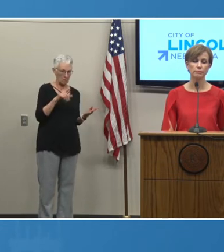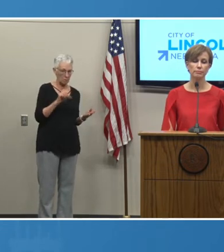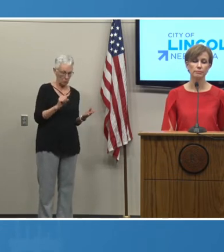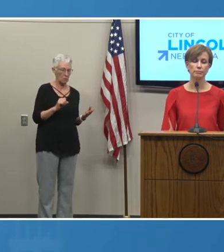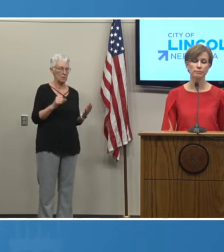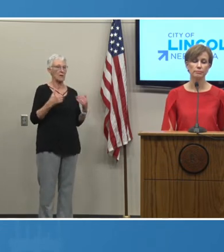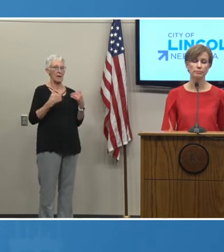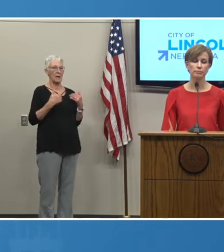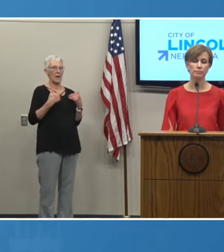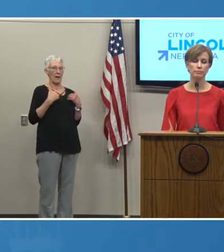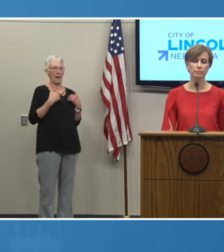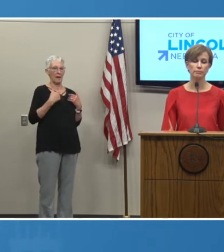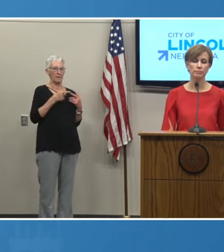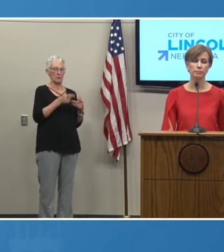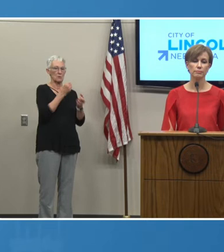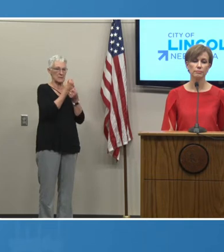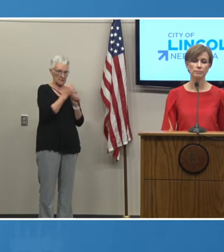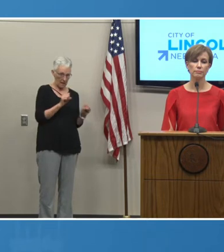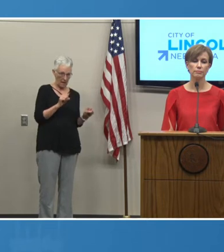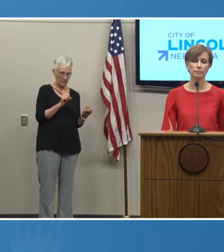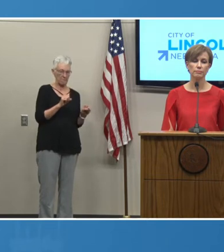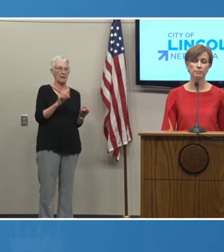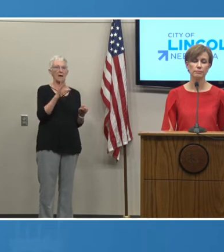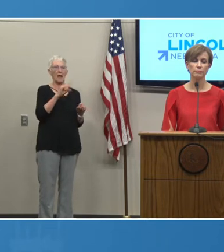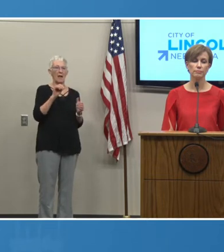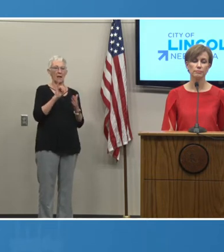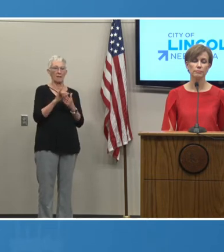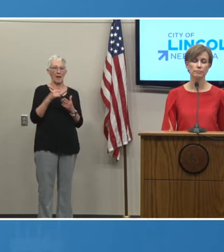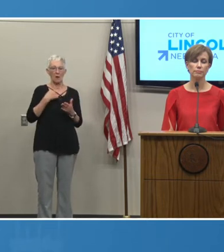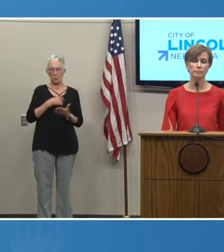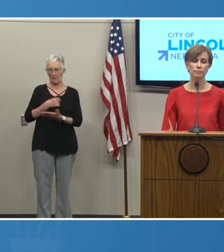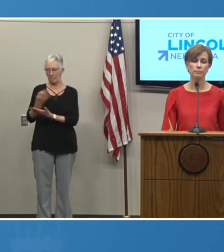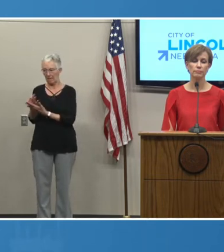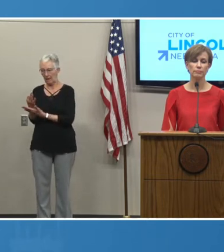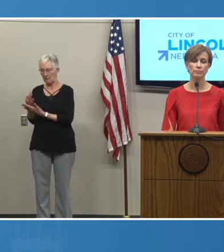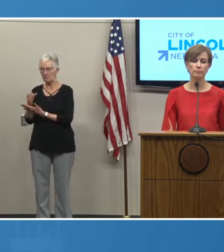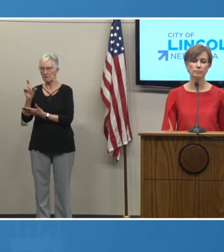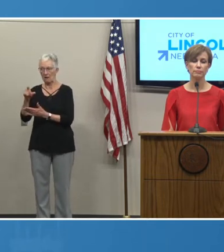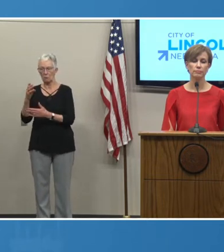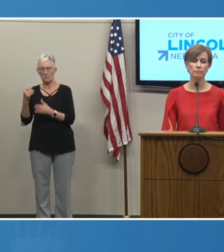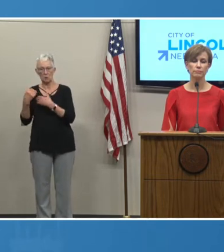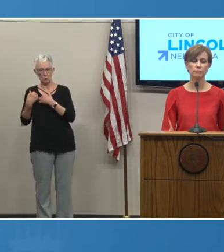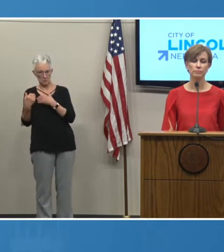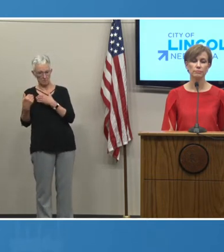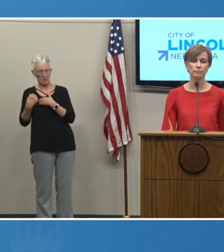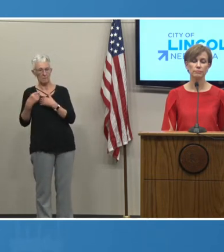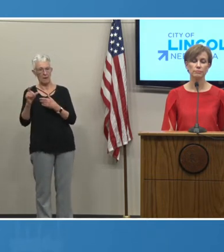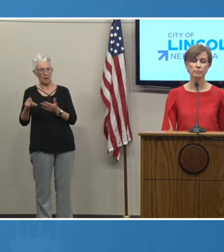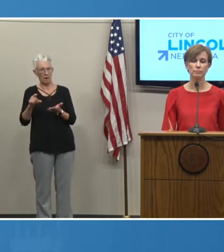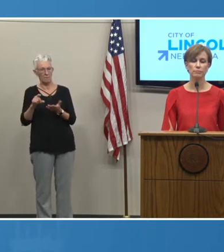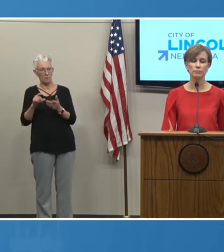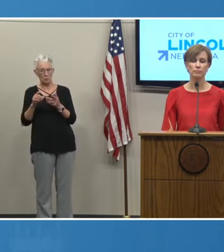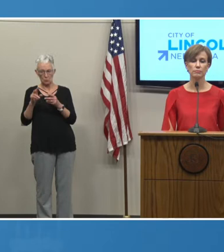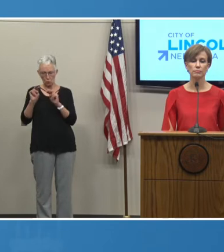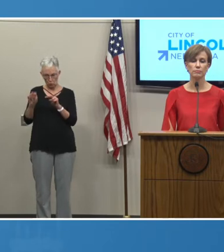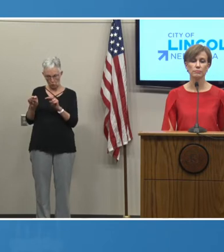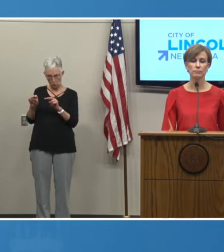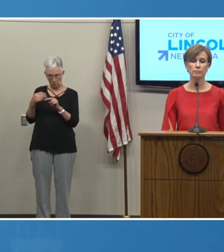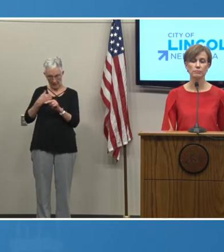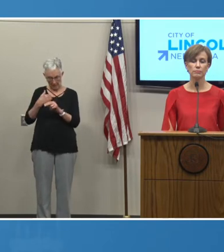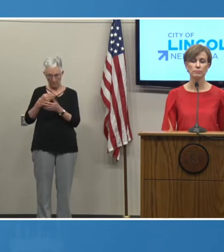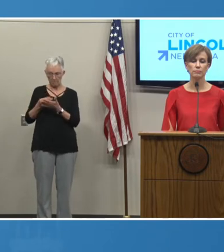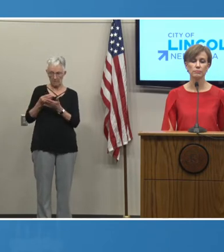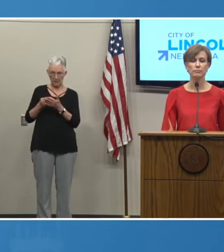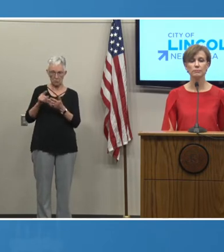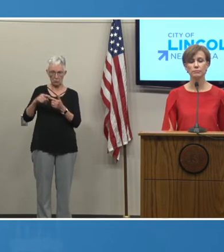the community. And then, as you said, there's a financial side of this and making sure that it was something that we could afford within the limited resources